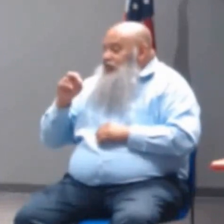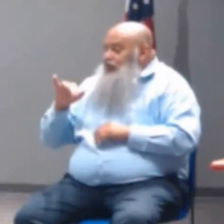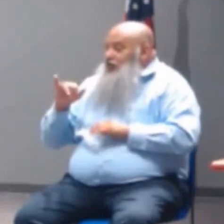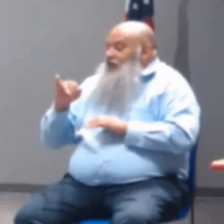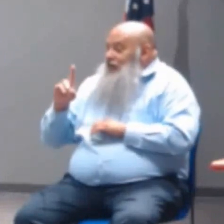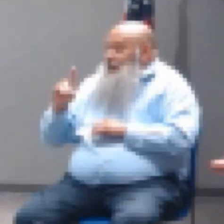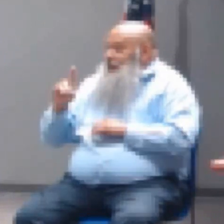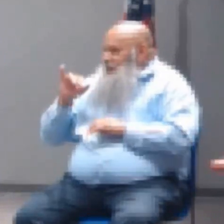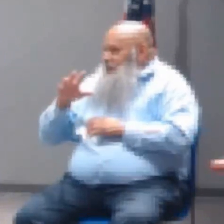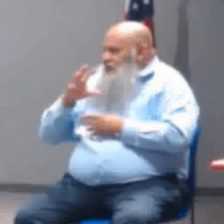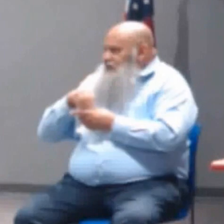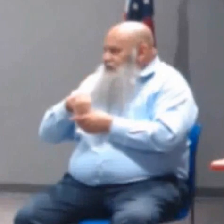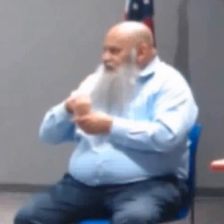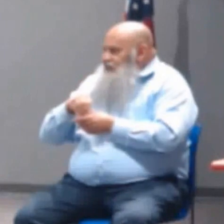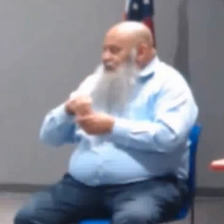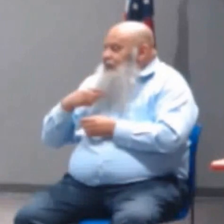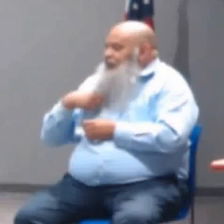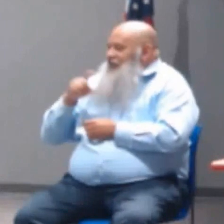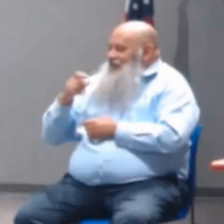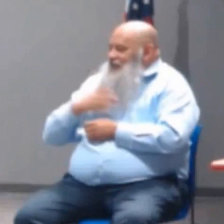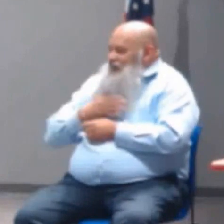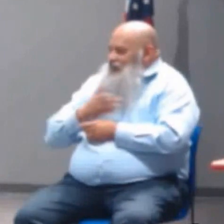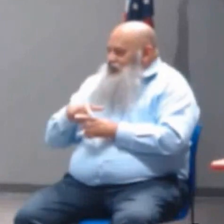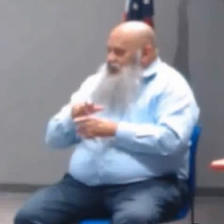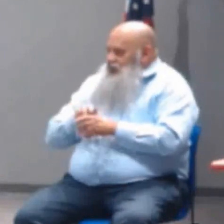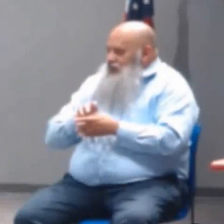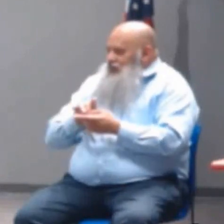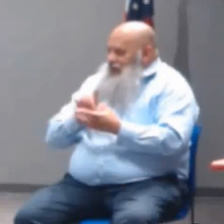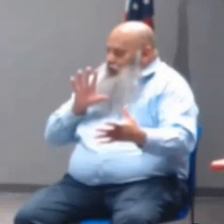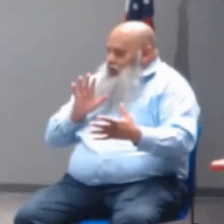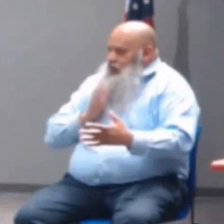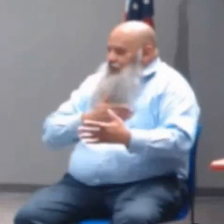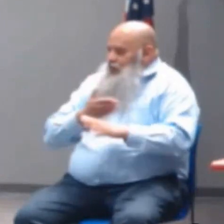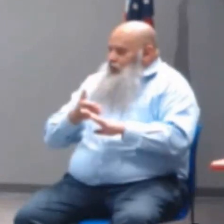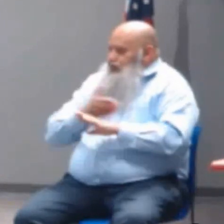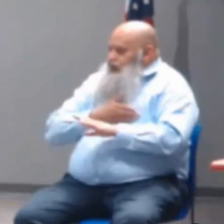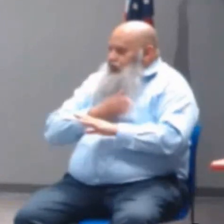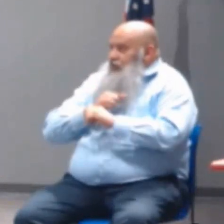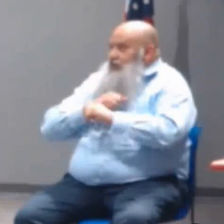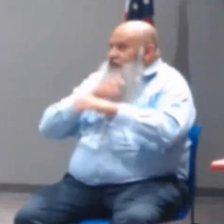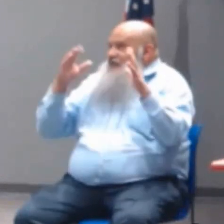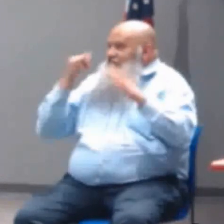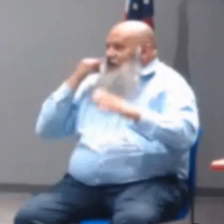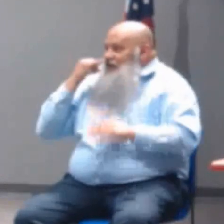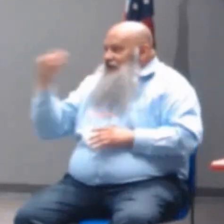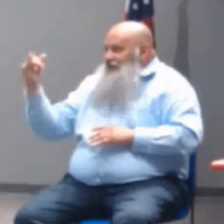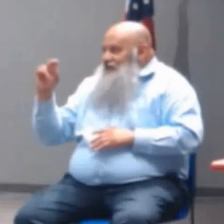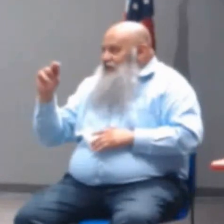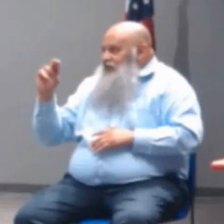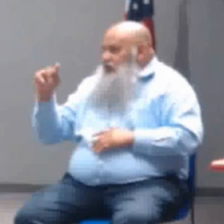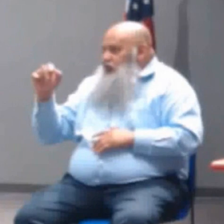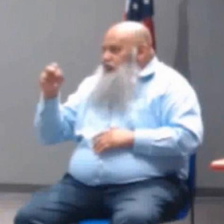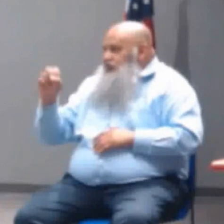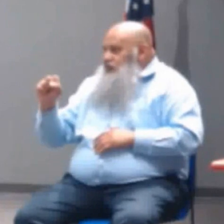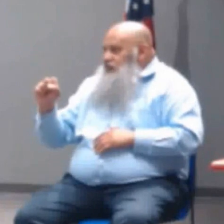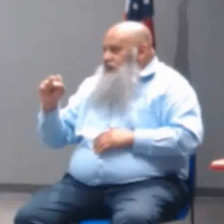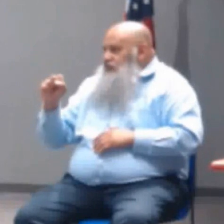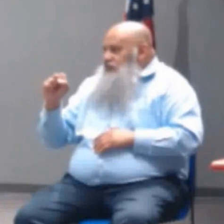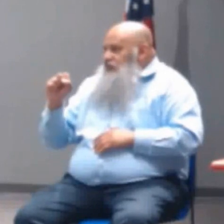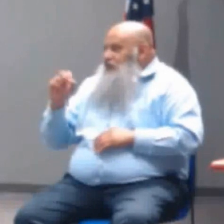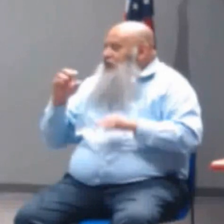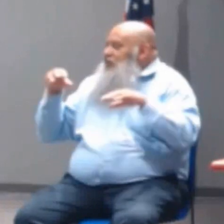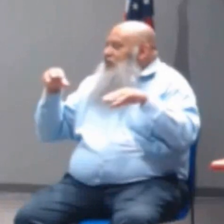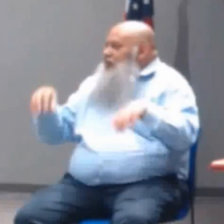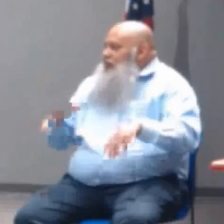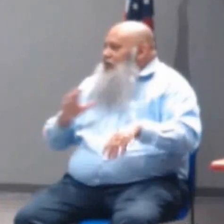factors. We have to be willing to let go of our preconceived ideas and notions and put down our pet rocks when there's a better